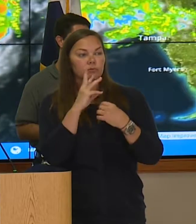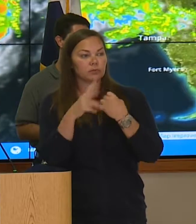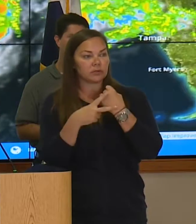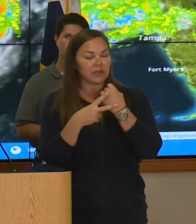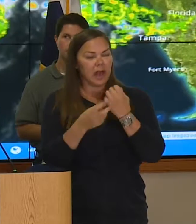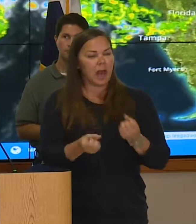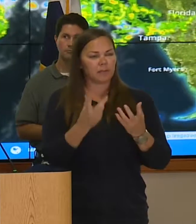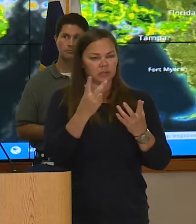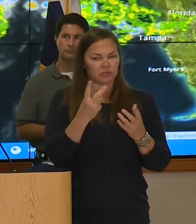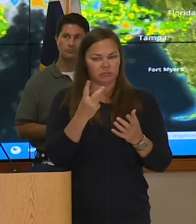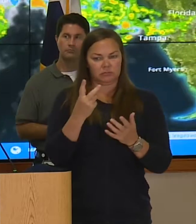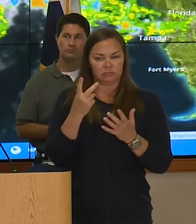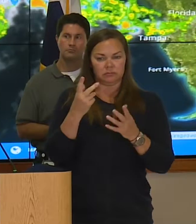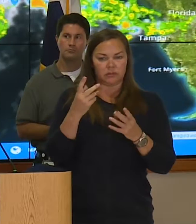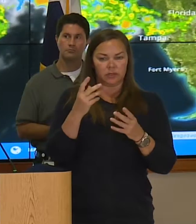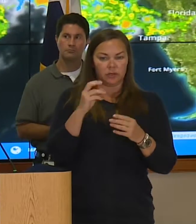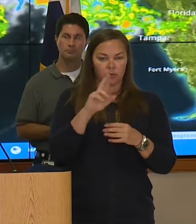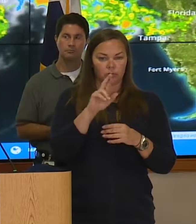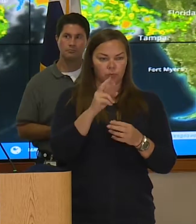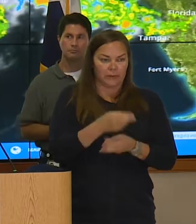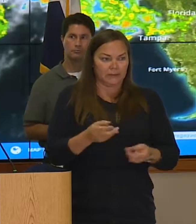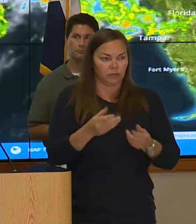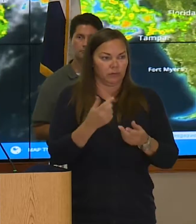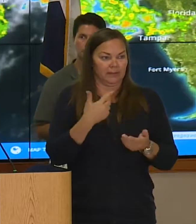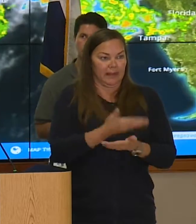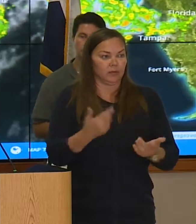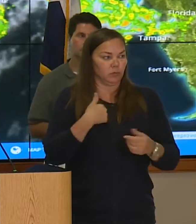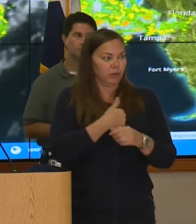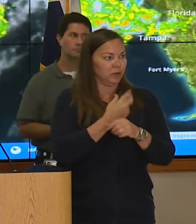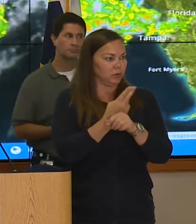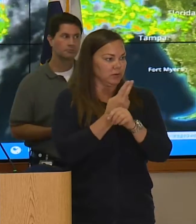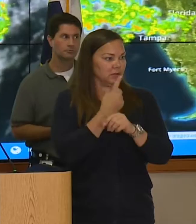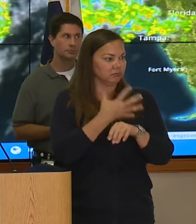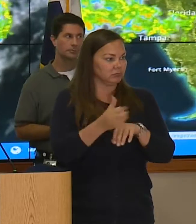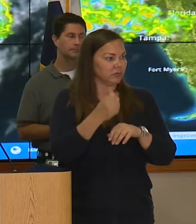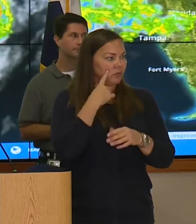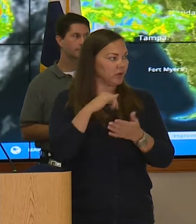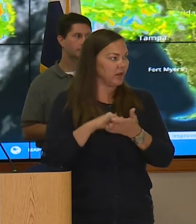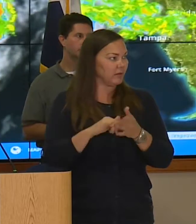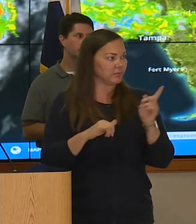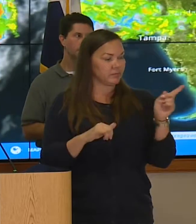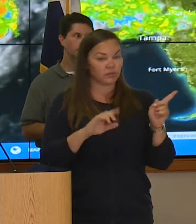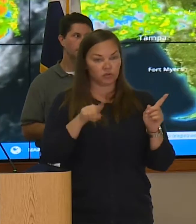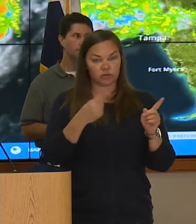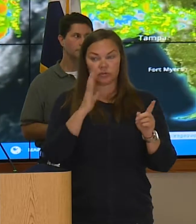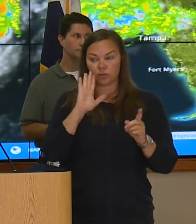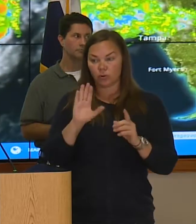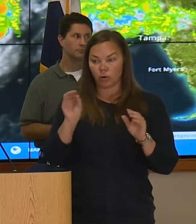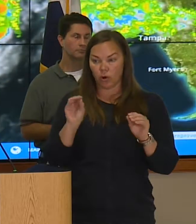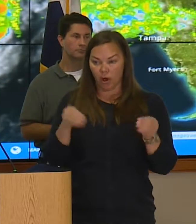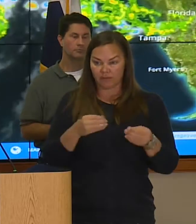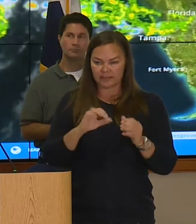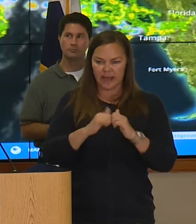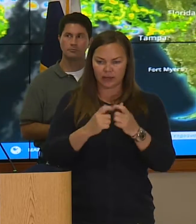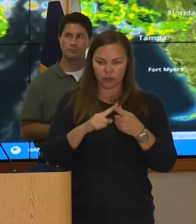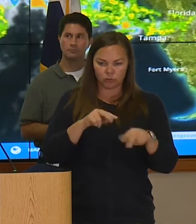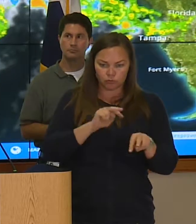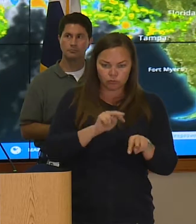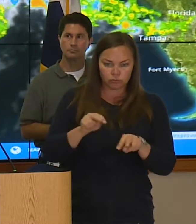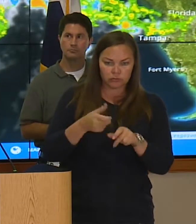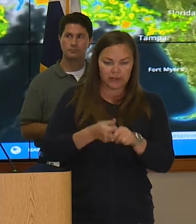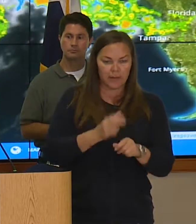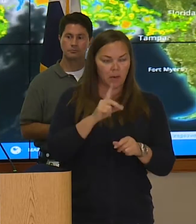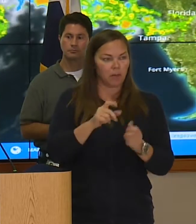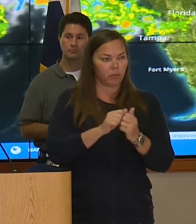county resources? That's a great question. On just your office, how do you track all of it? Dealing